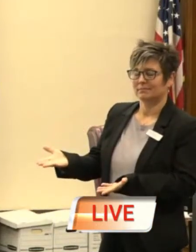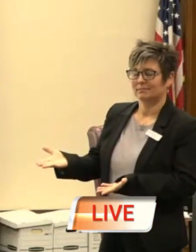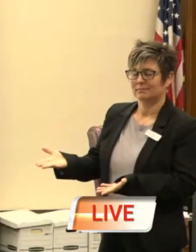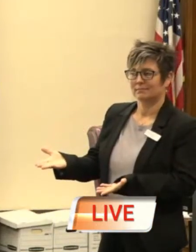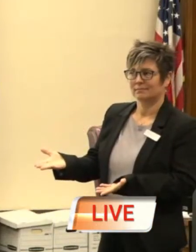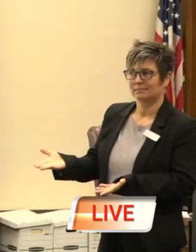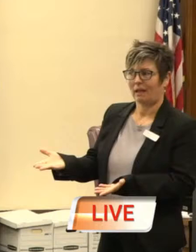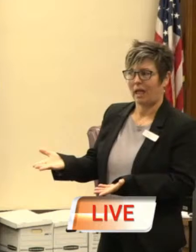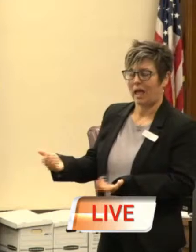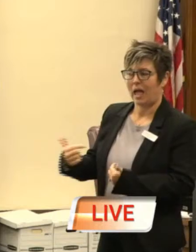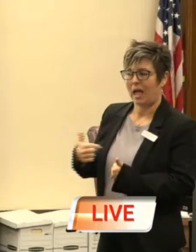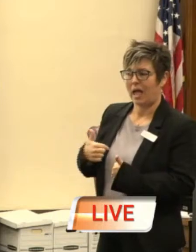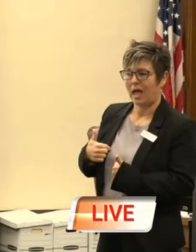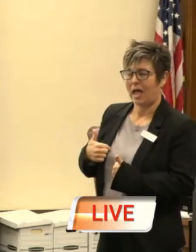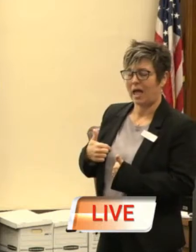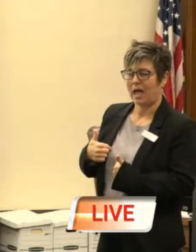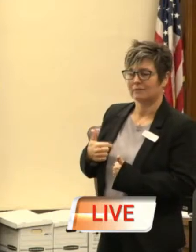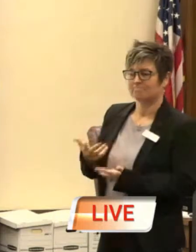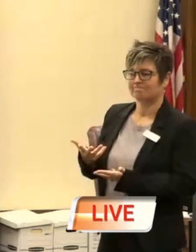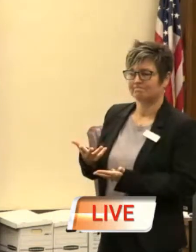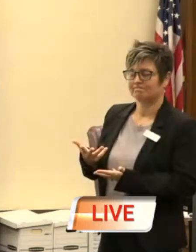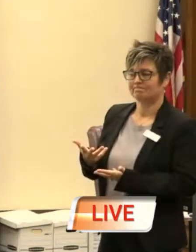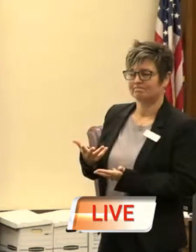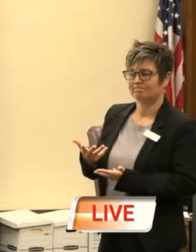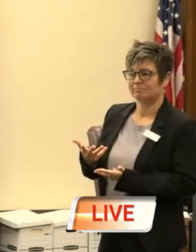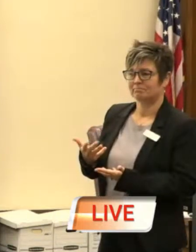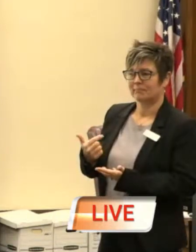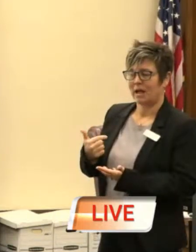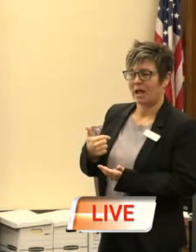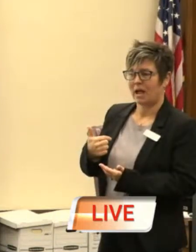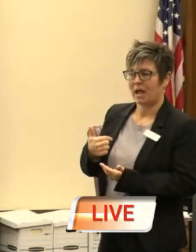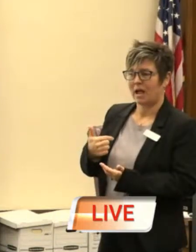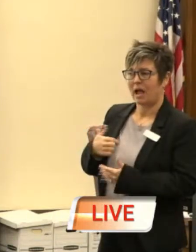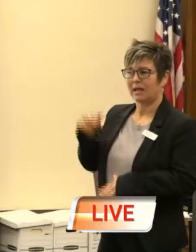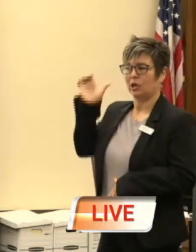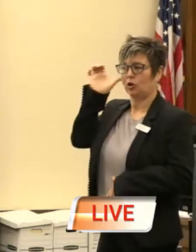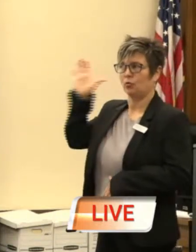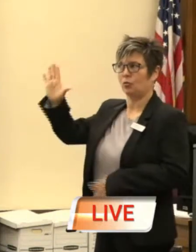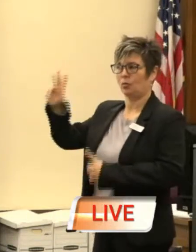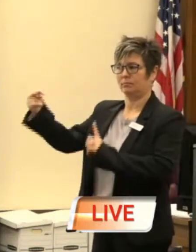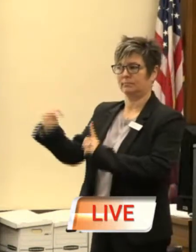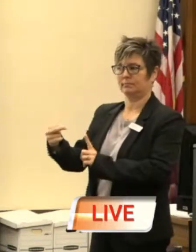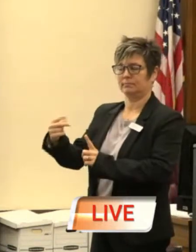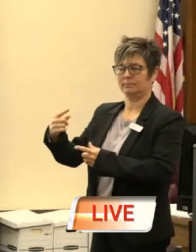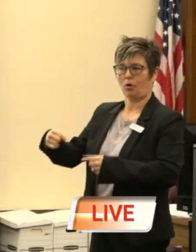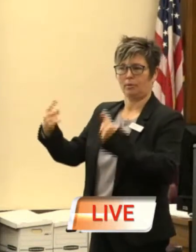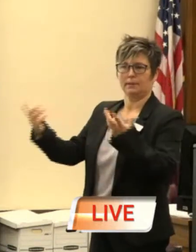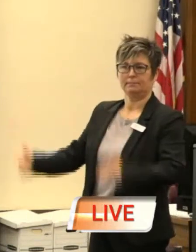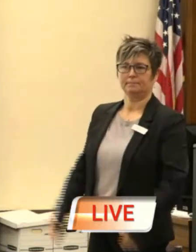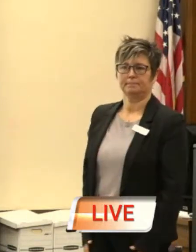I can take it. I'll accept that as the argument.